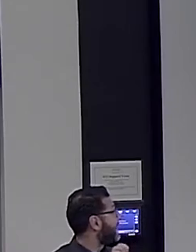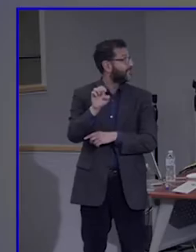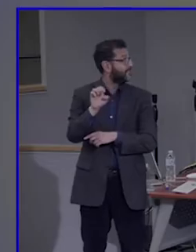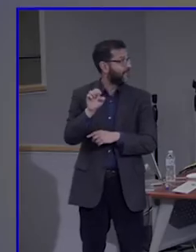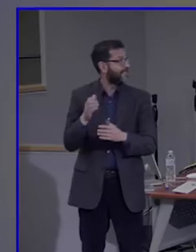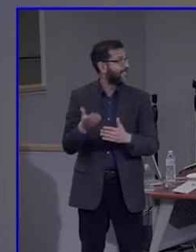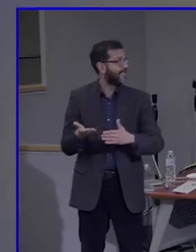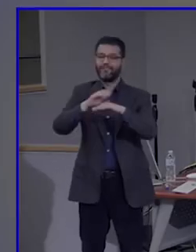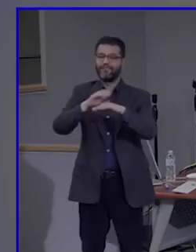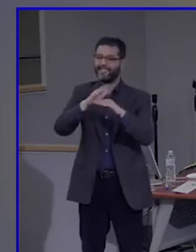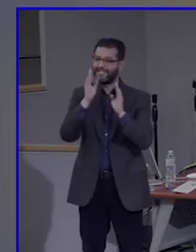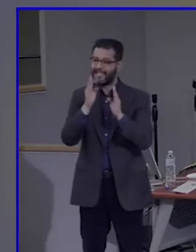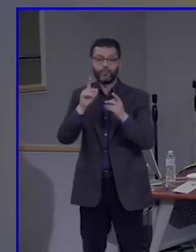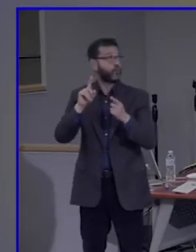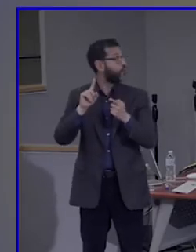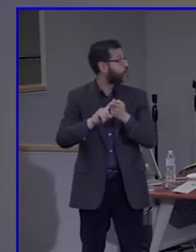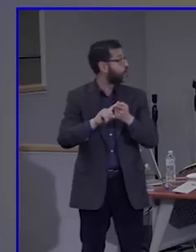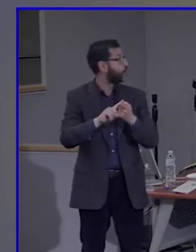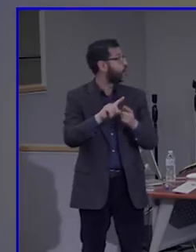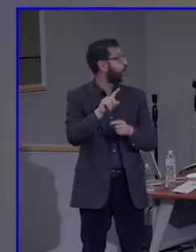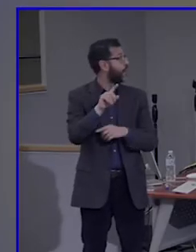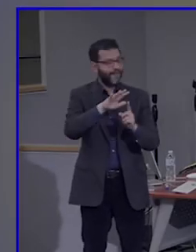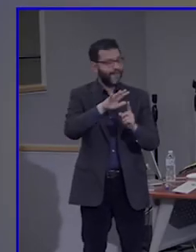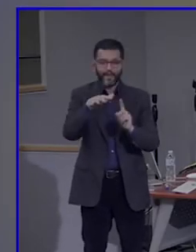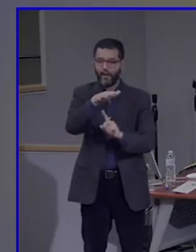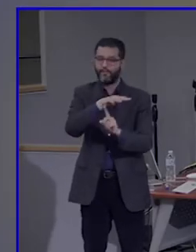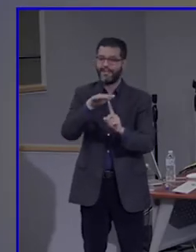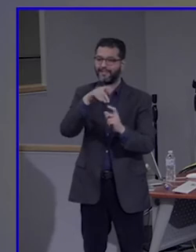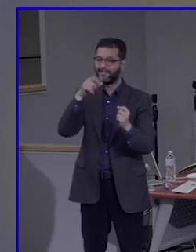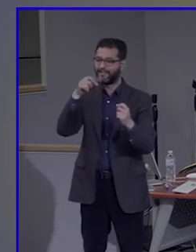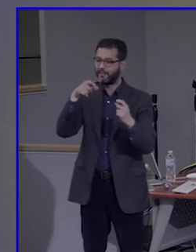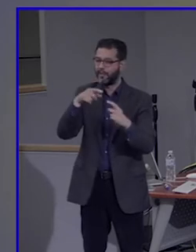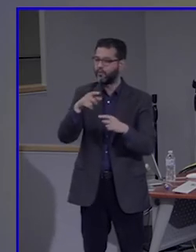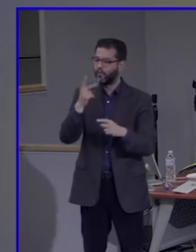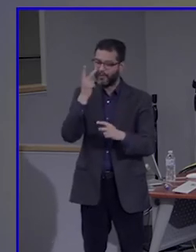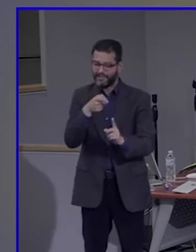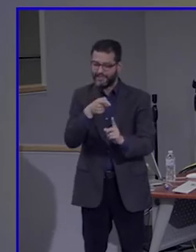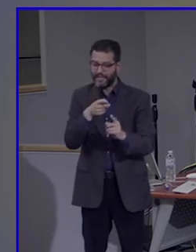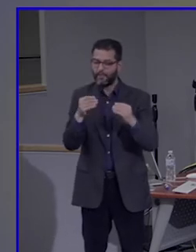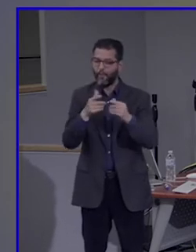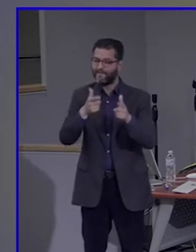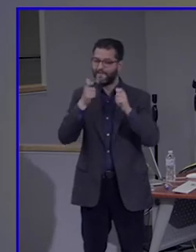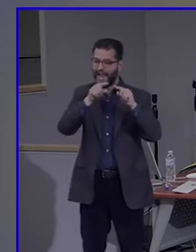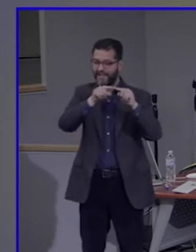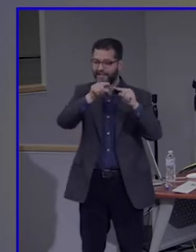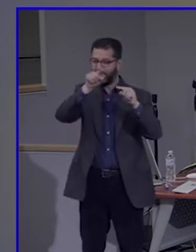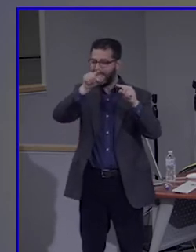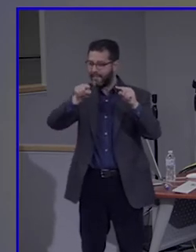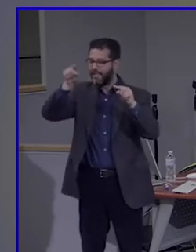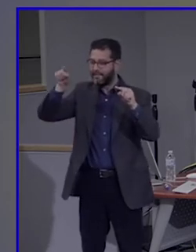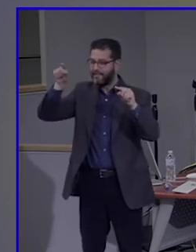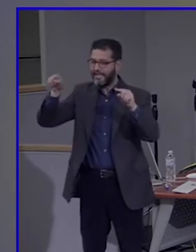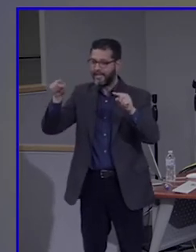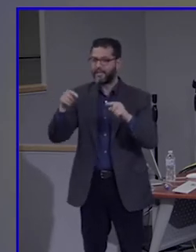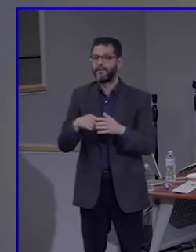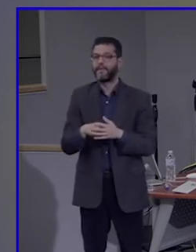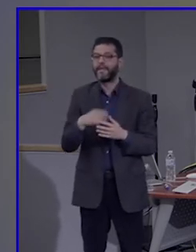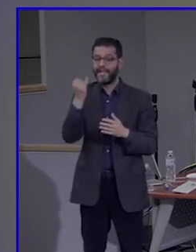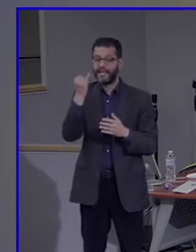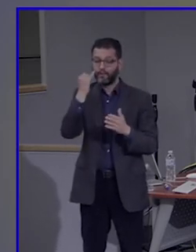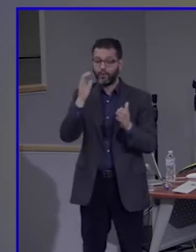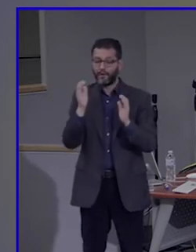that is larger and faster p2 peaks when compared to passive experience or maturation alone and